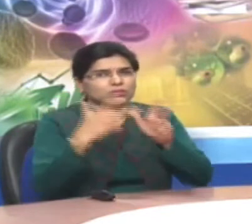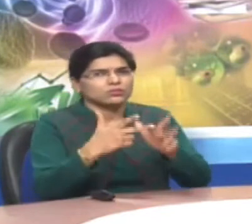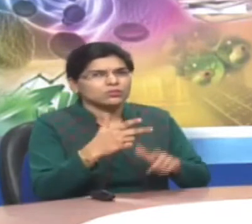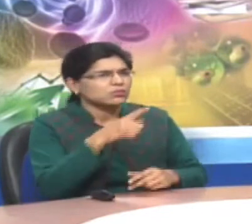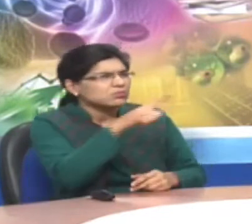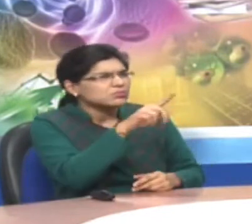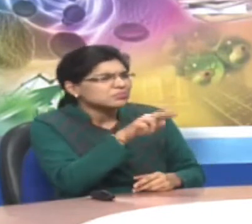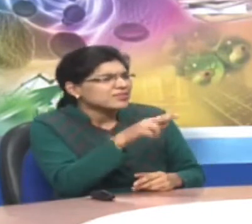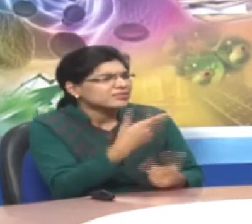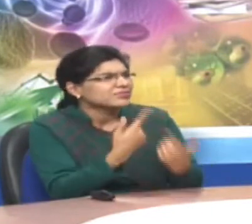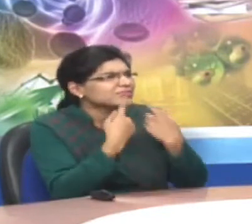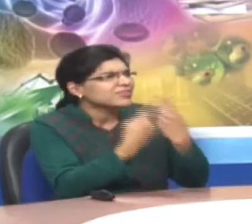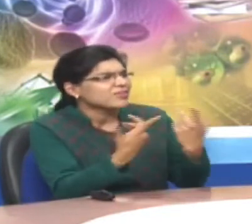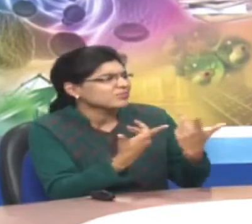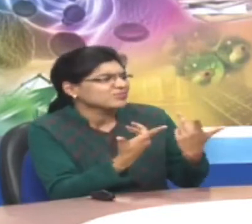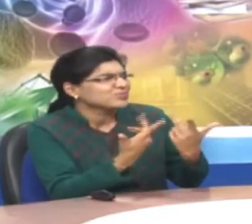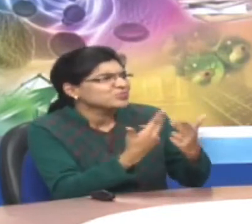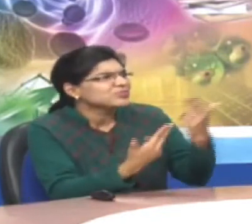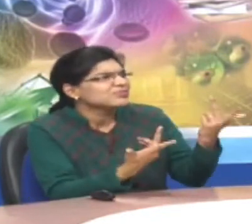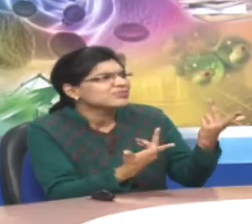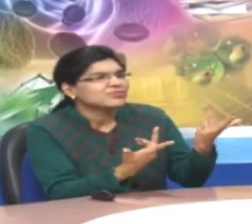Chirag says, what do you mean?